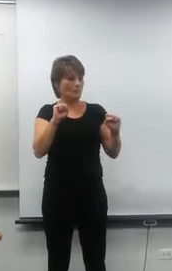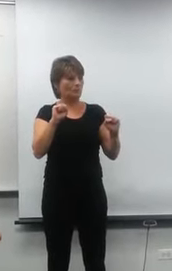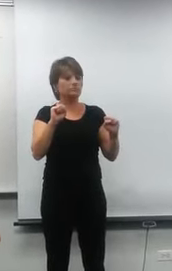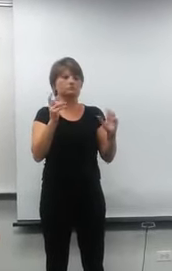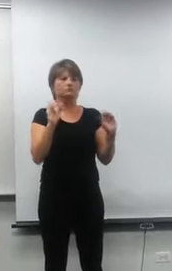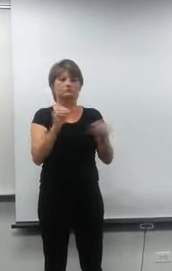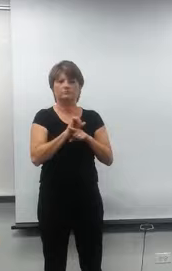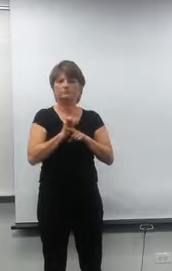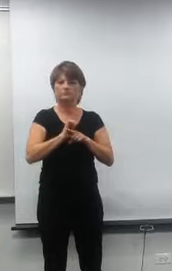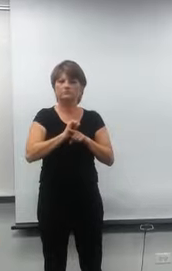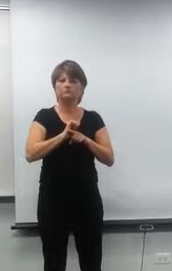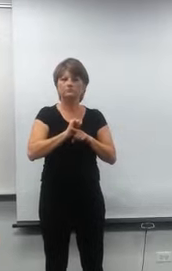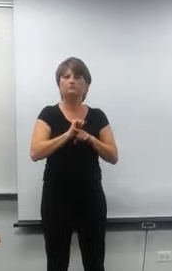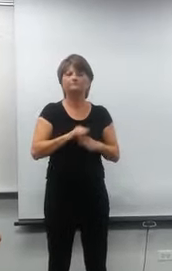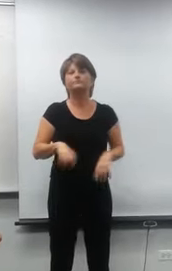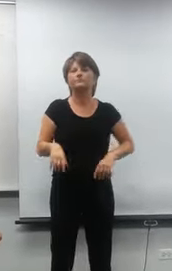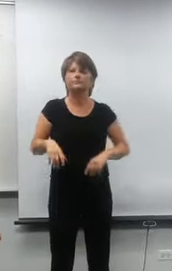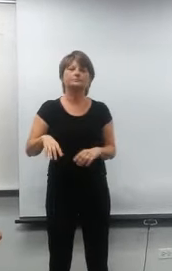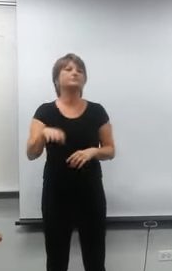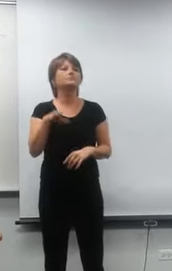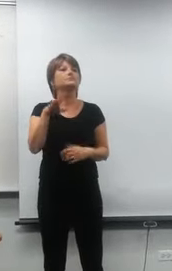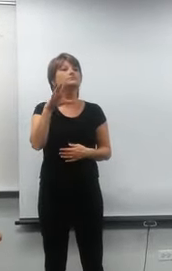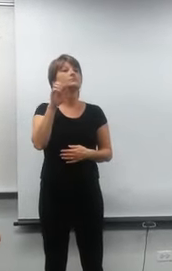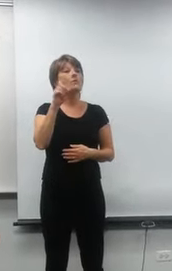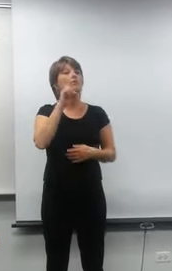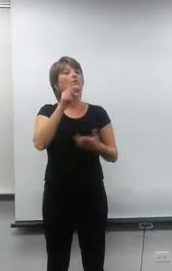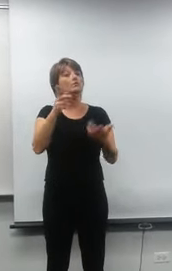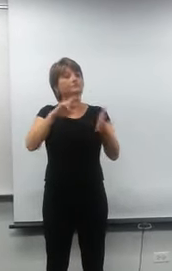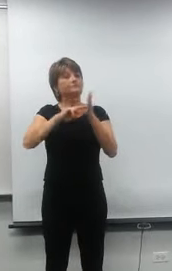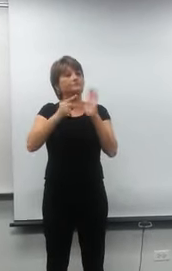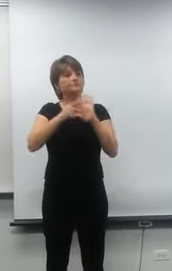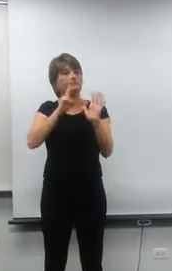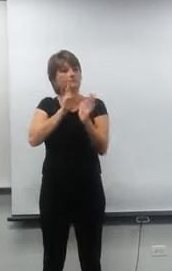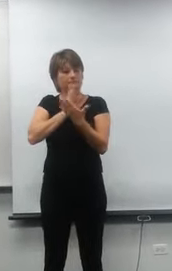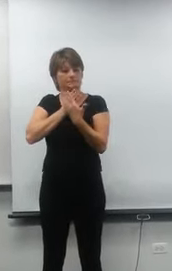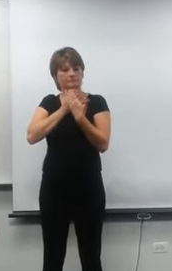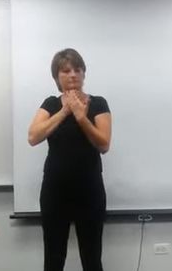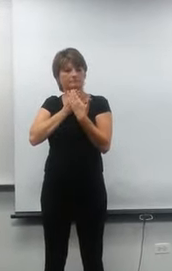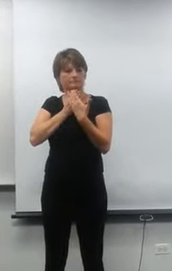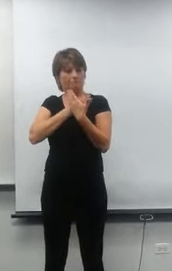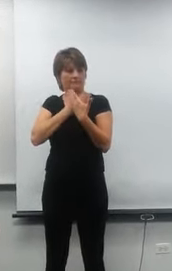We still want to see a cold text. We want to see what you can do on the spot. We want to see your skills.